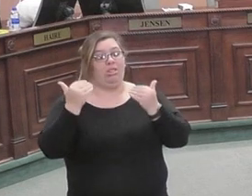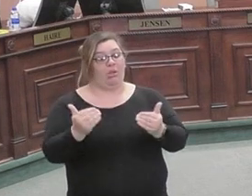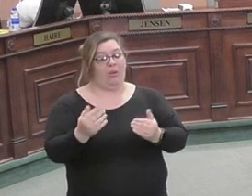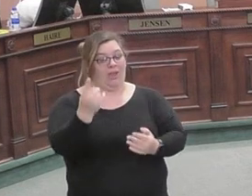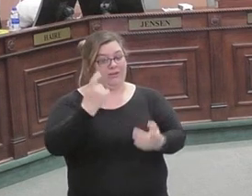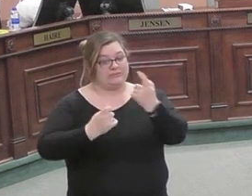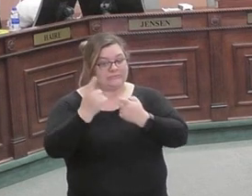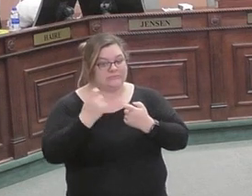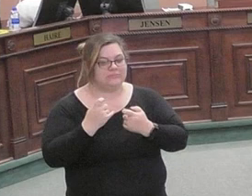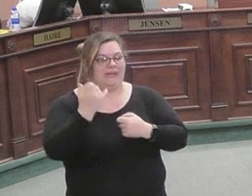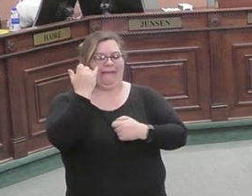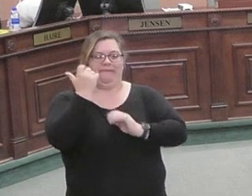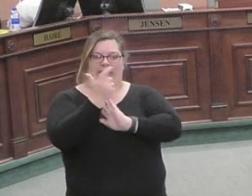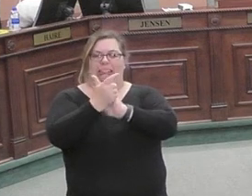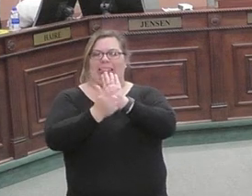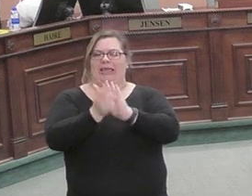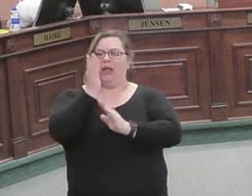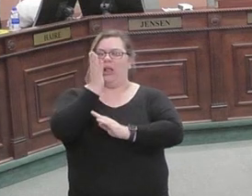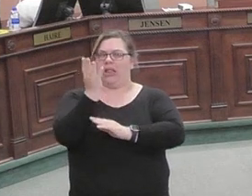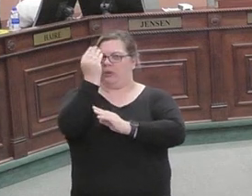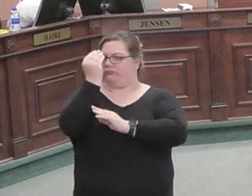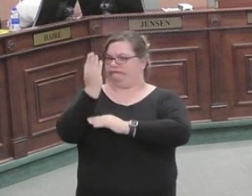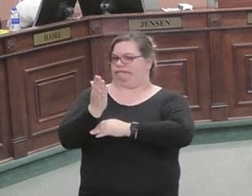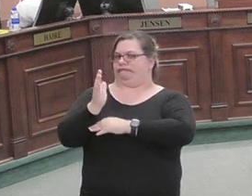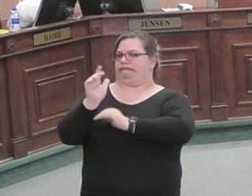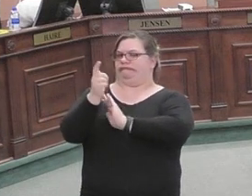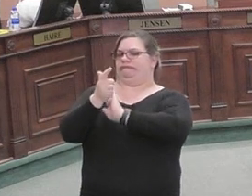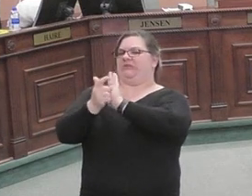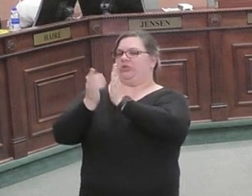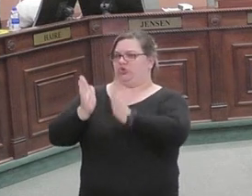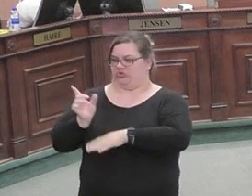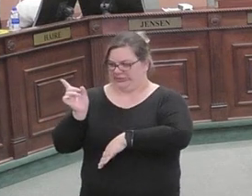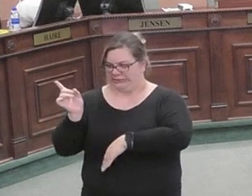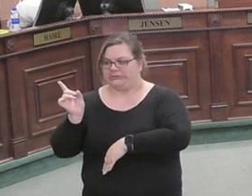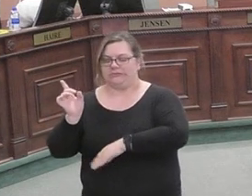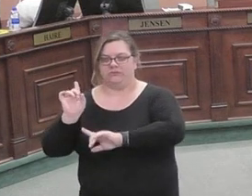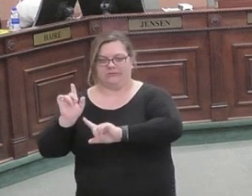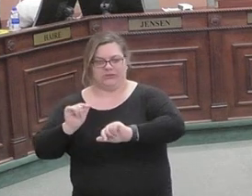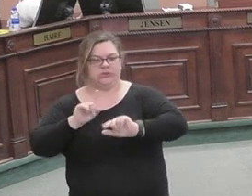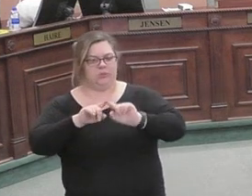attorney, I will refer to our city attorney, but I'll do the best I can. So.